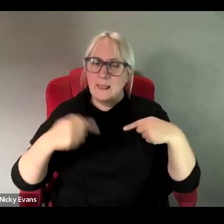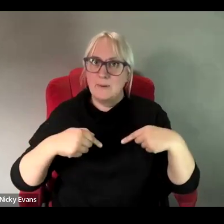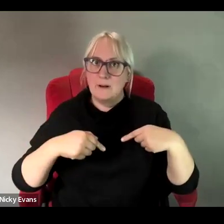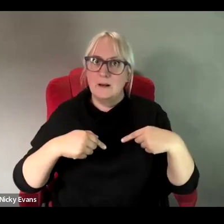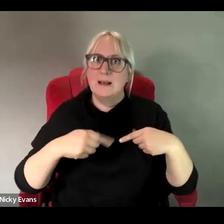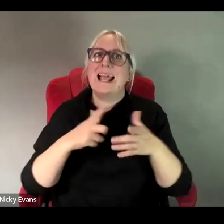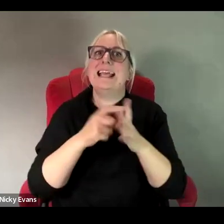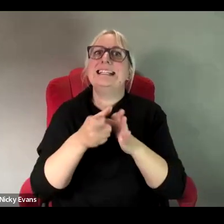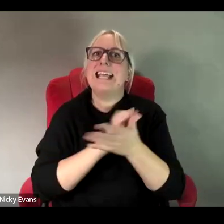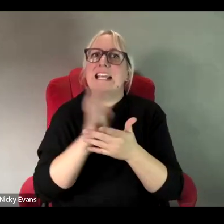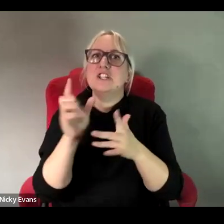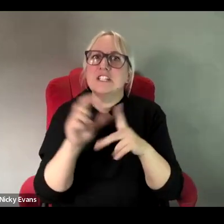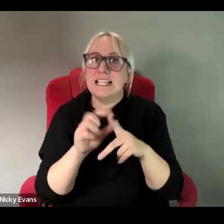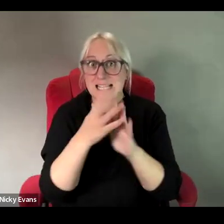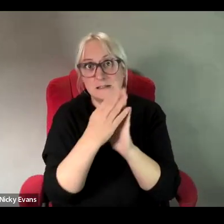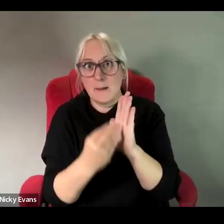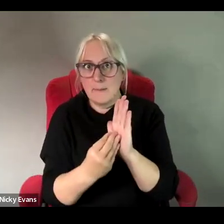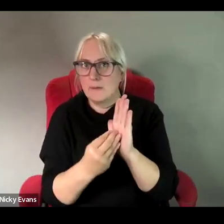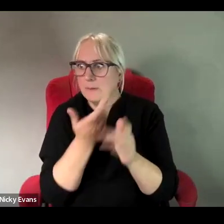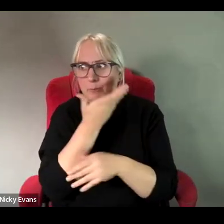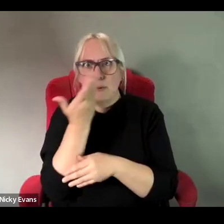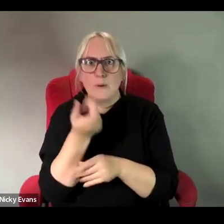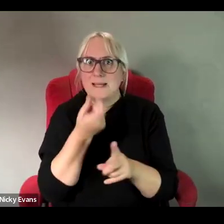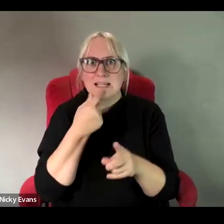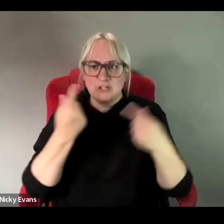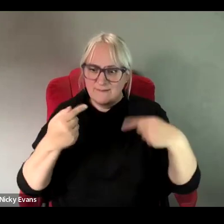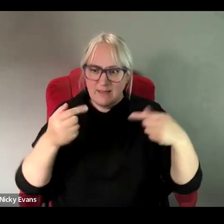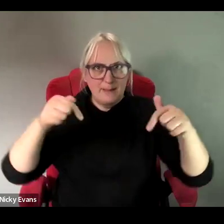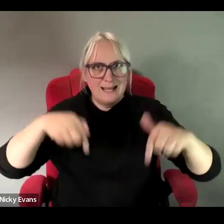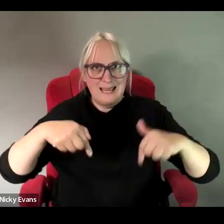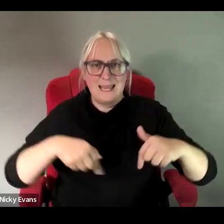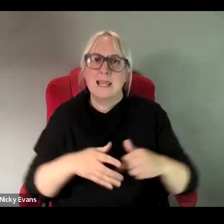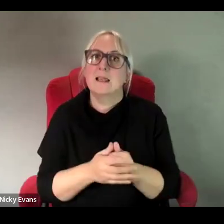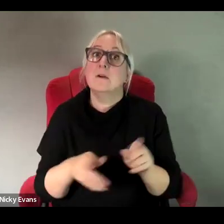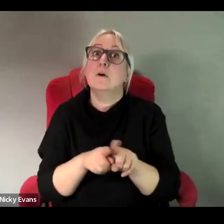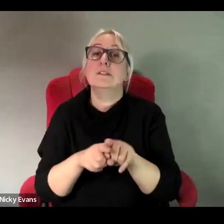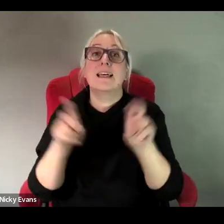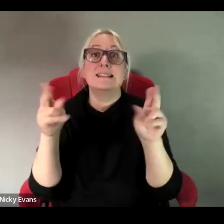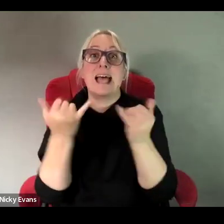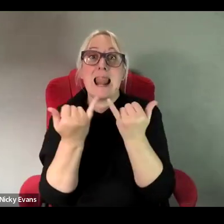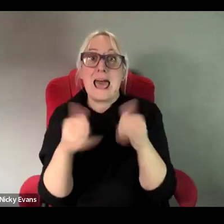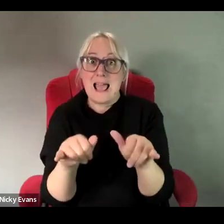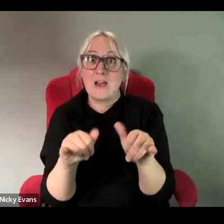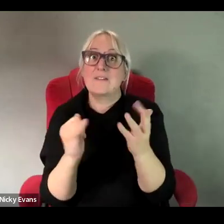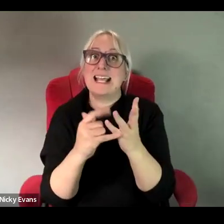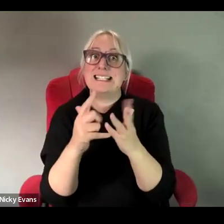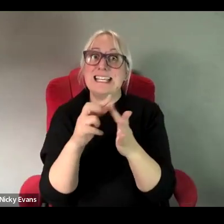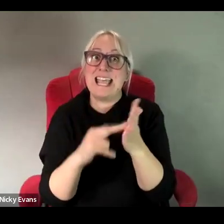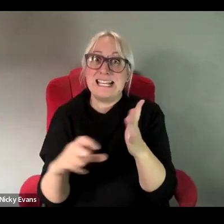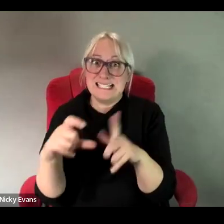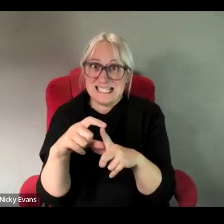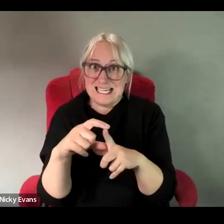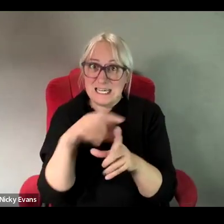being one of those patients. There's a huge lack of number of SEND school places, EHCPs, and child and adolescent mental